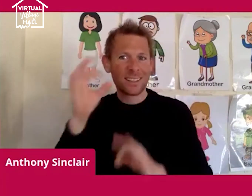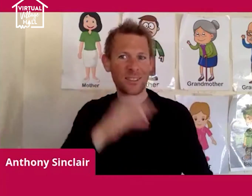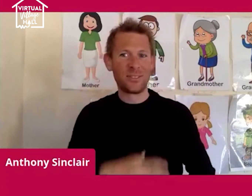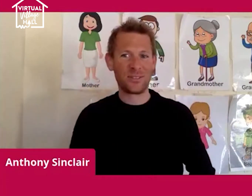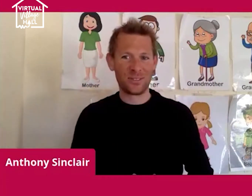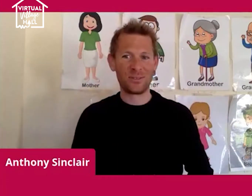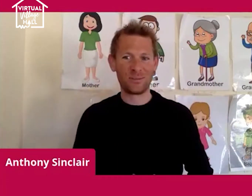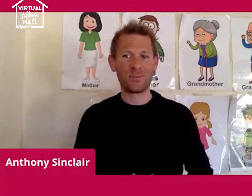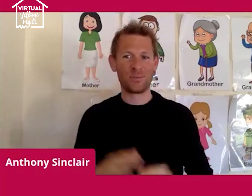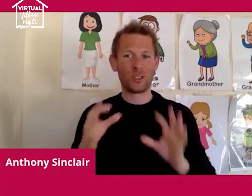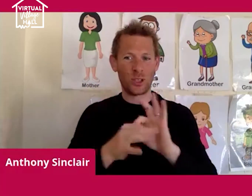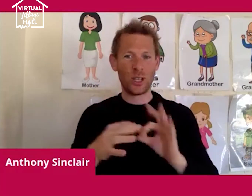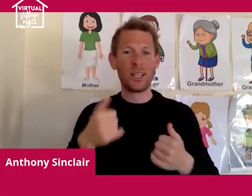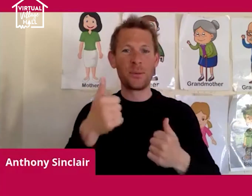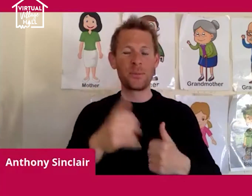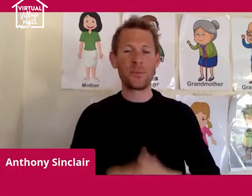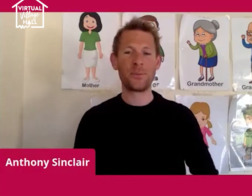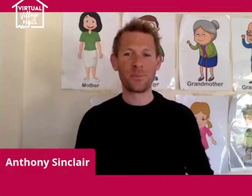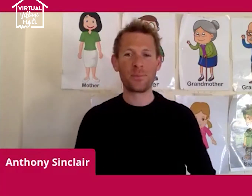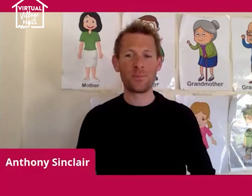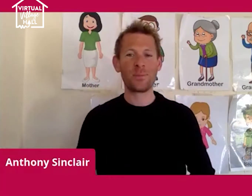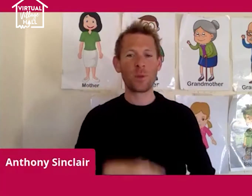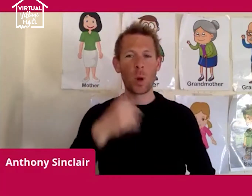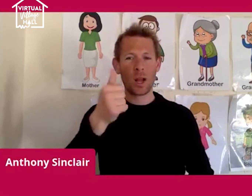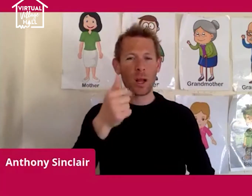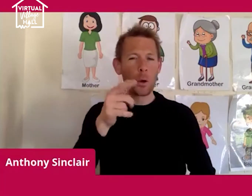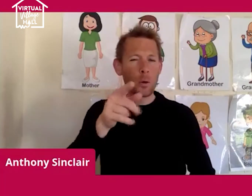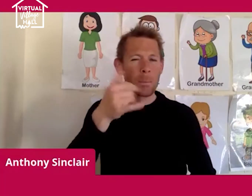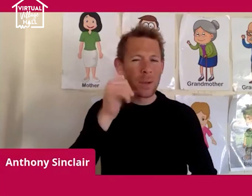We'll give people a little bit of time just to join before we start.